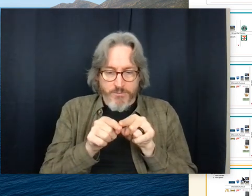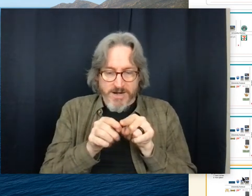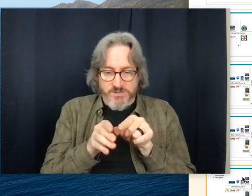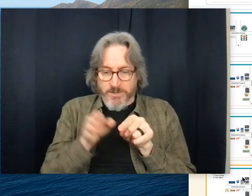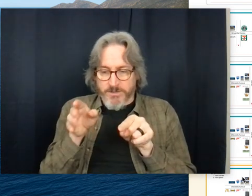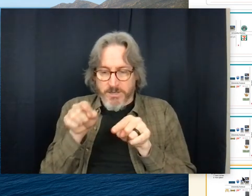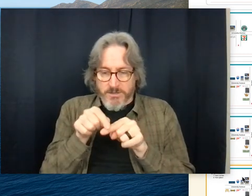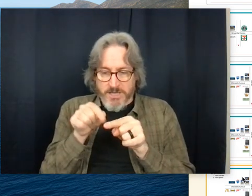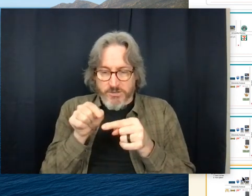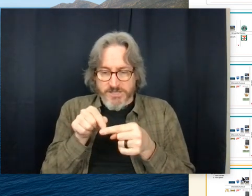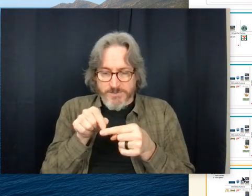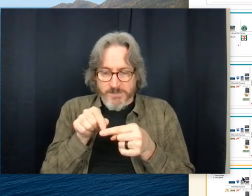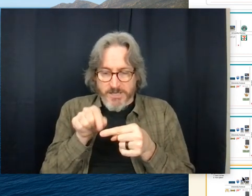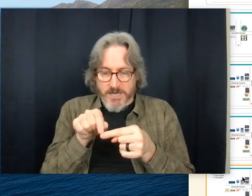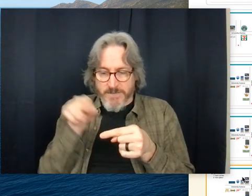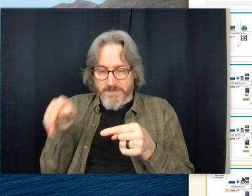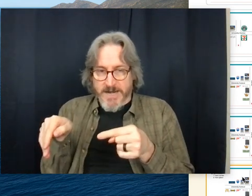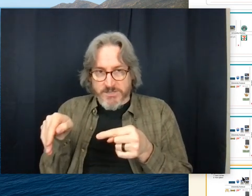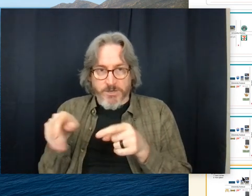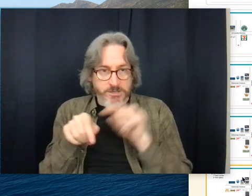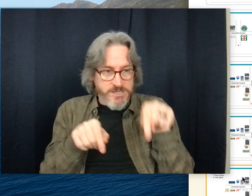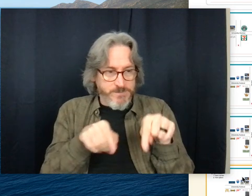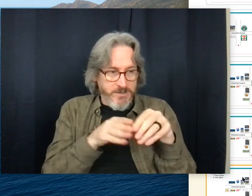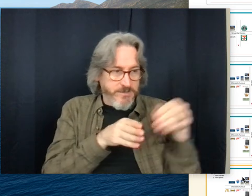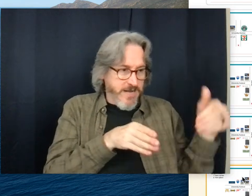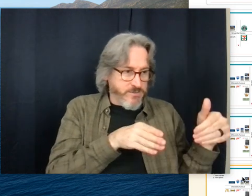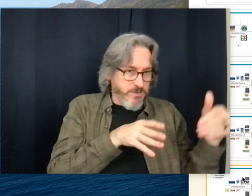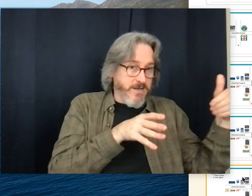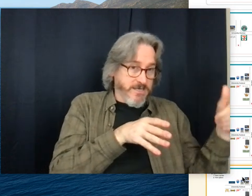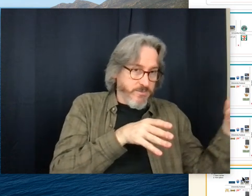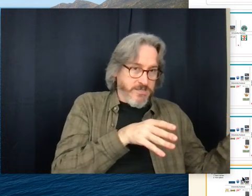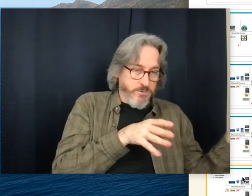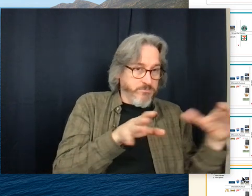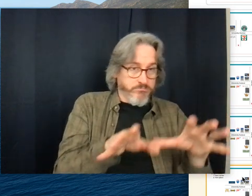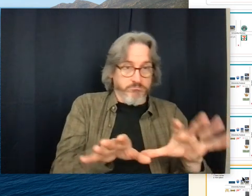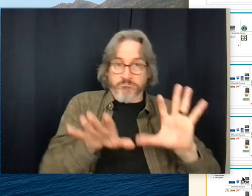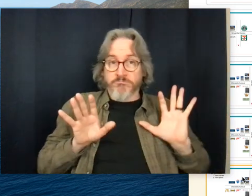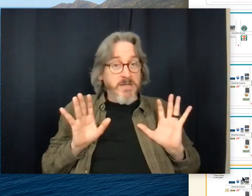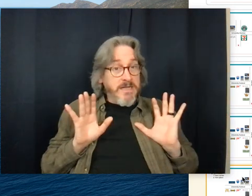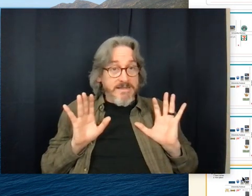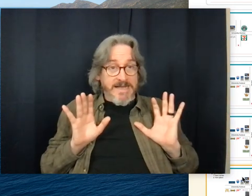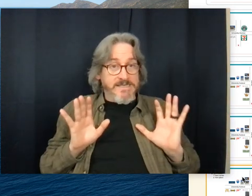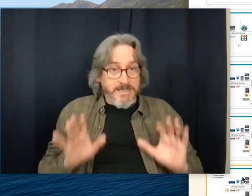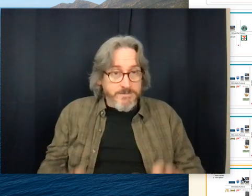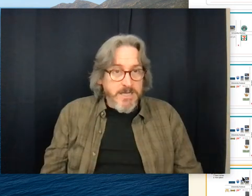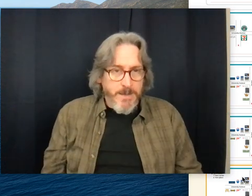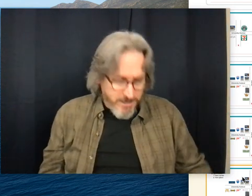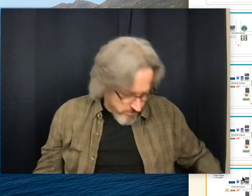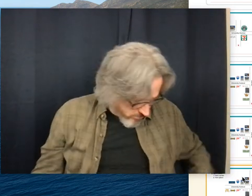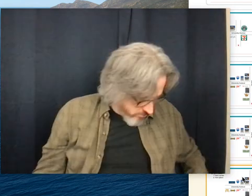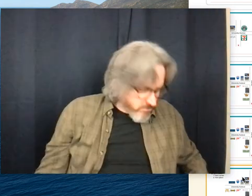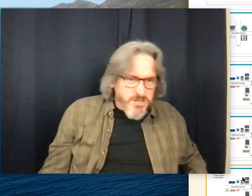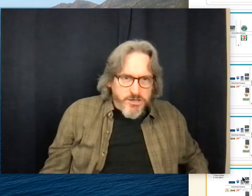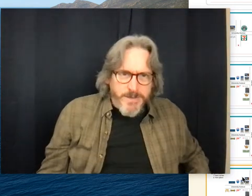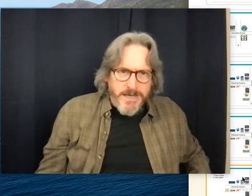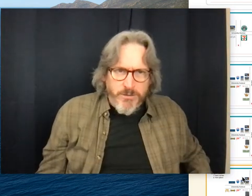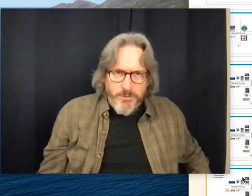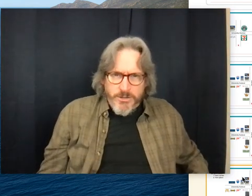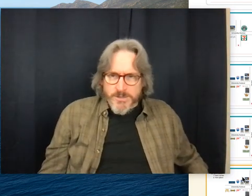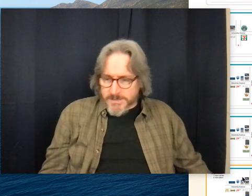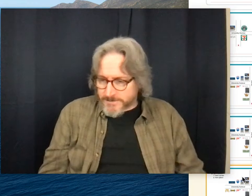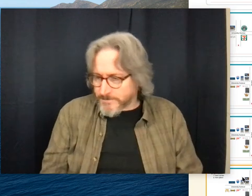and then practice with, here's this building and the next one. Here's this building, the next one, the next one, next one. That's it. My chair's